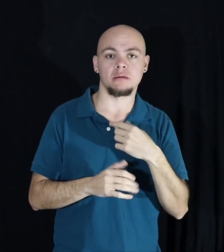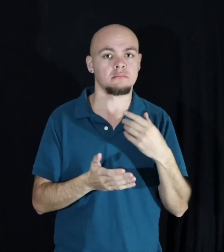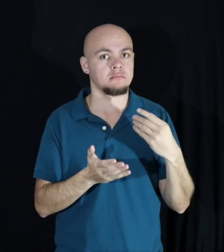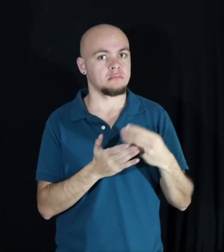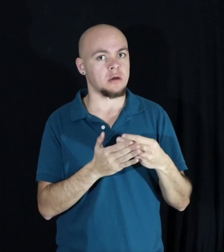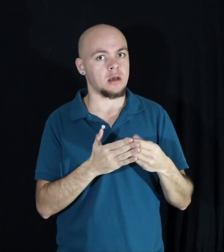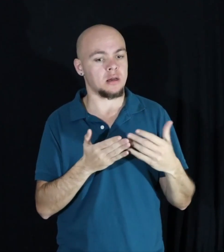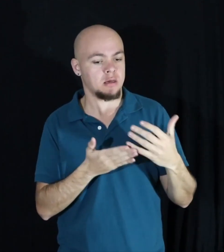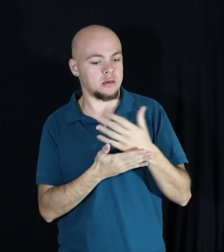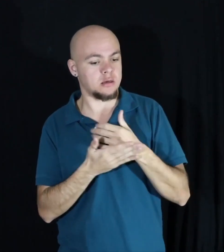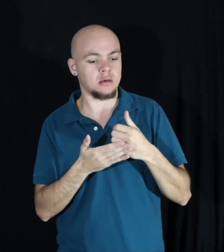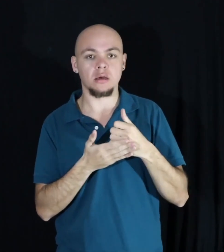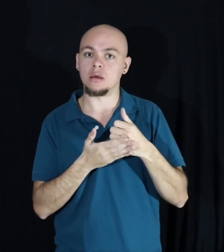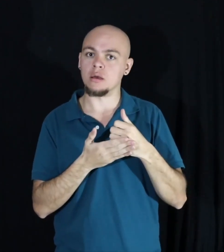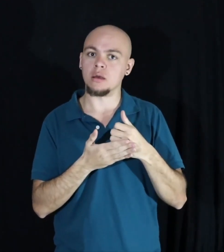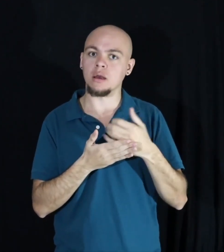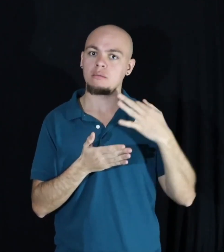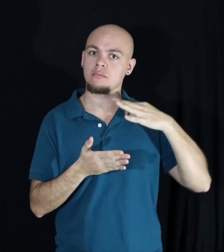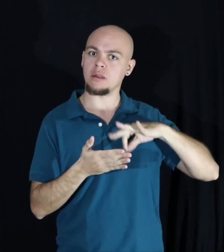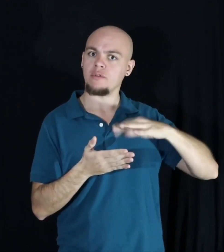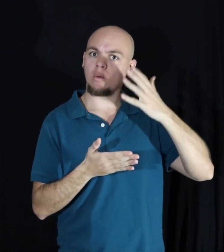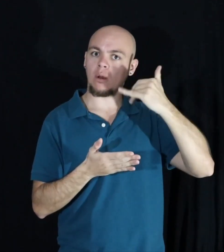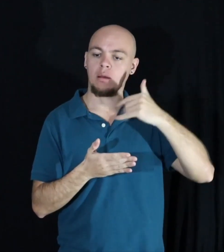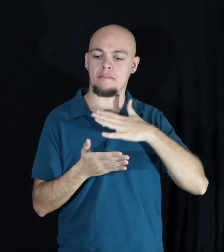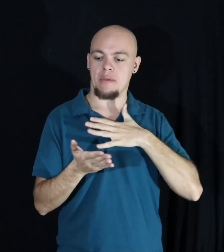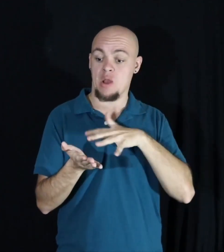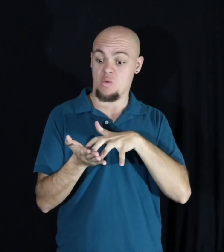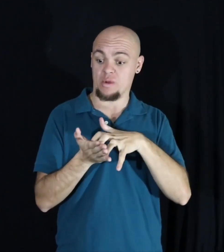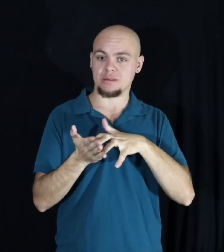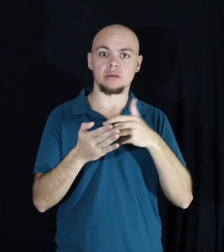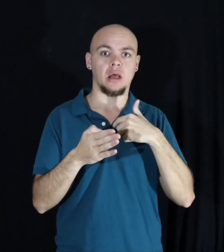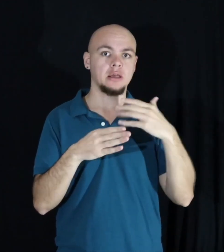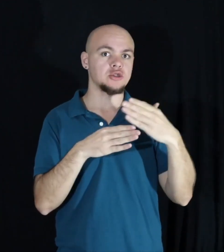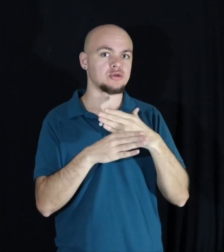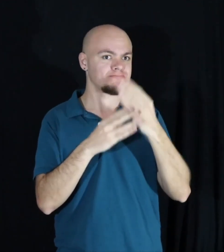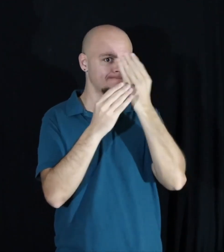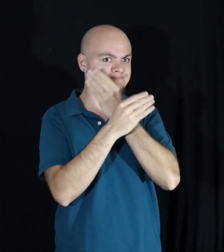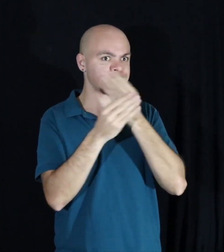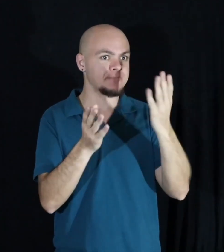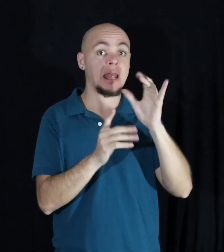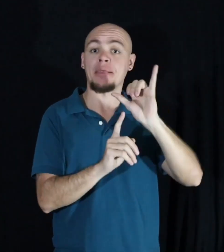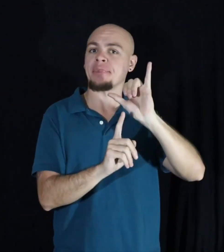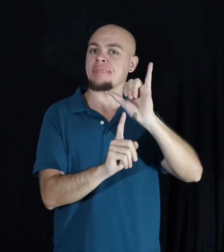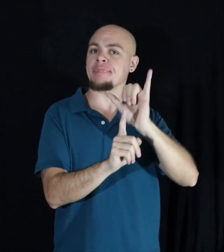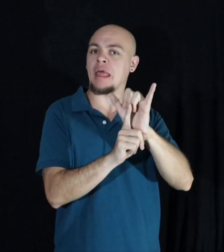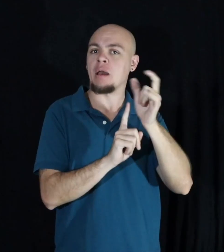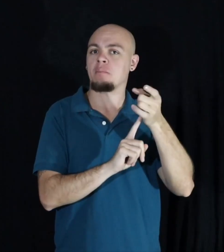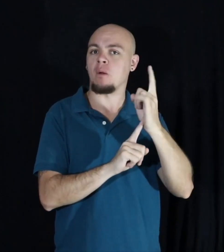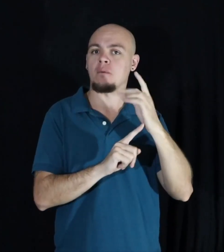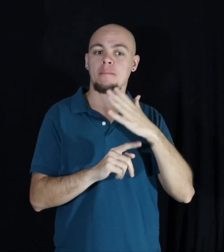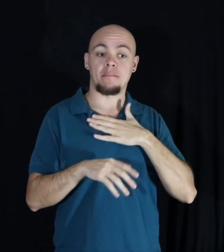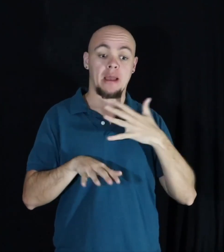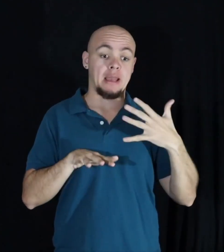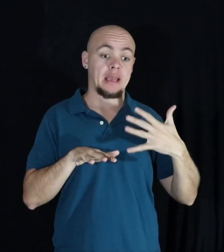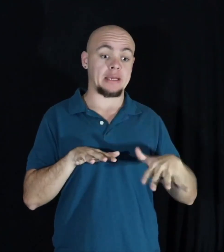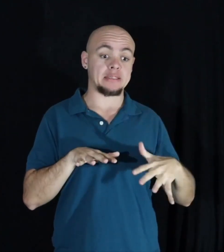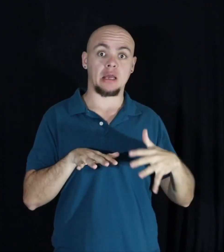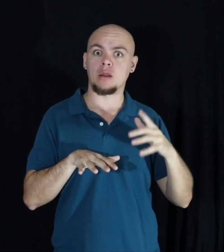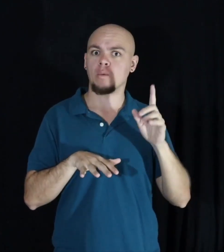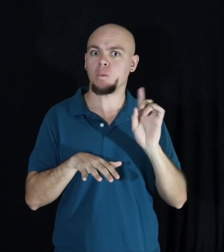things from sharing my weakness. And I found in that moment that my anxiety came from hiding